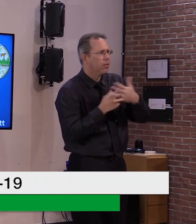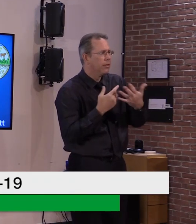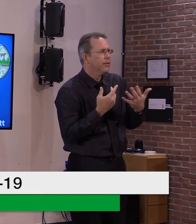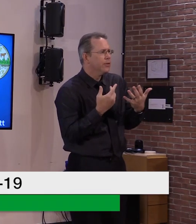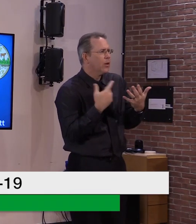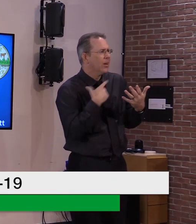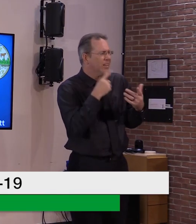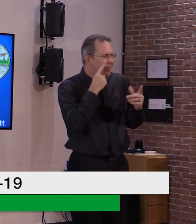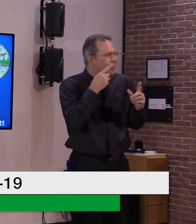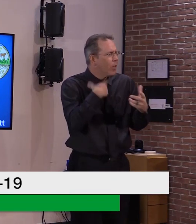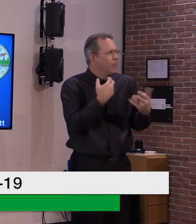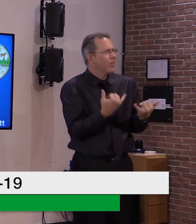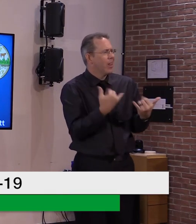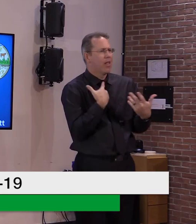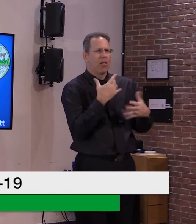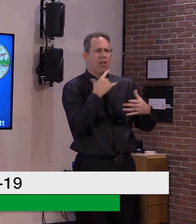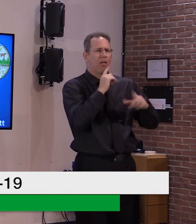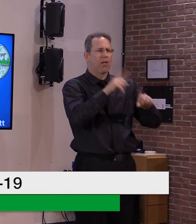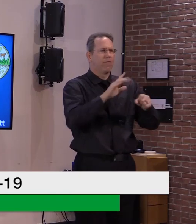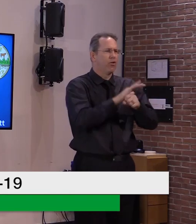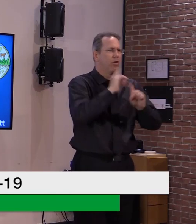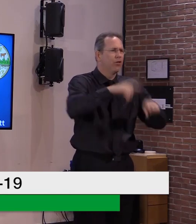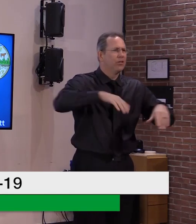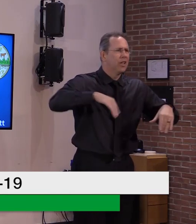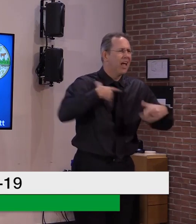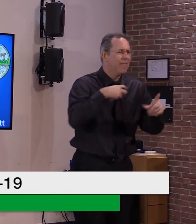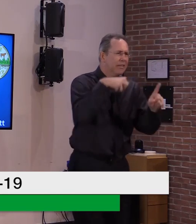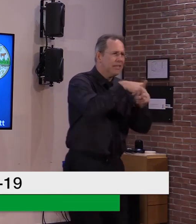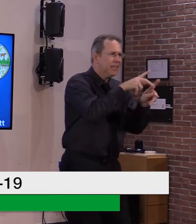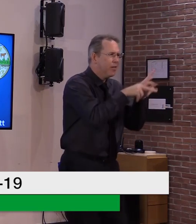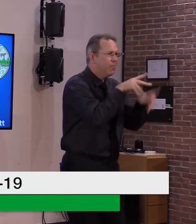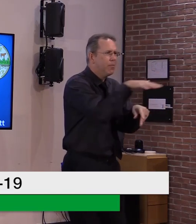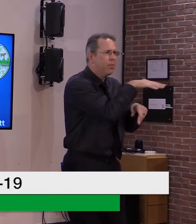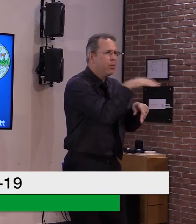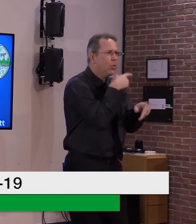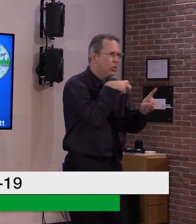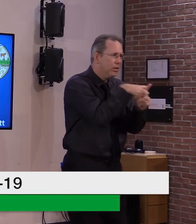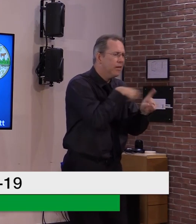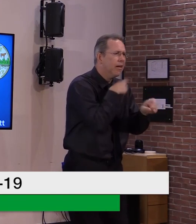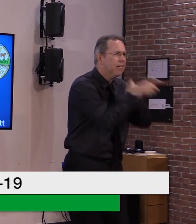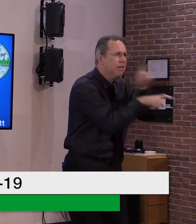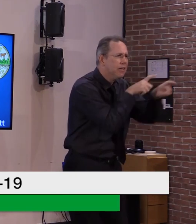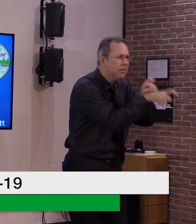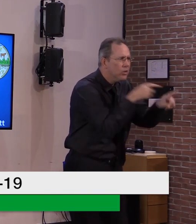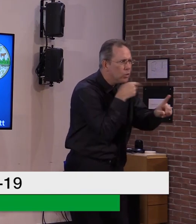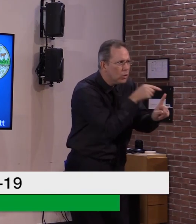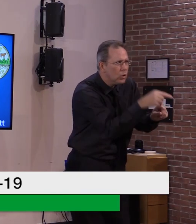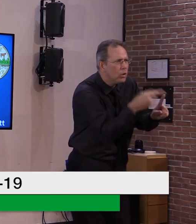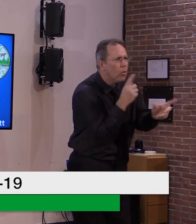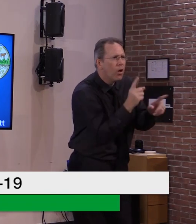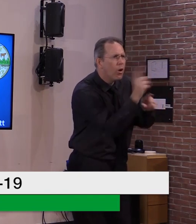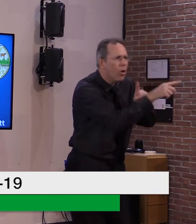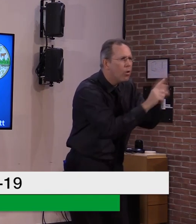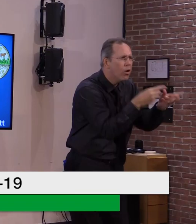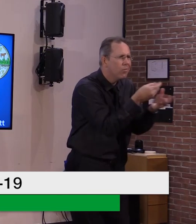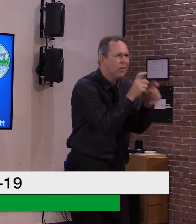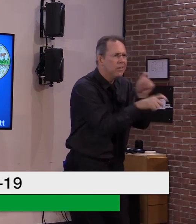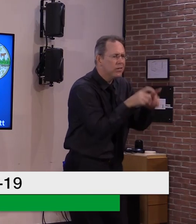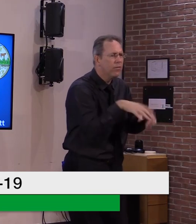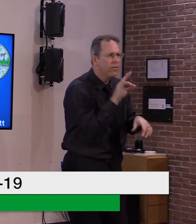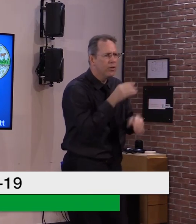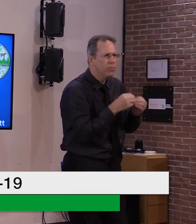mentioned we continue though to watch both orleans and essex county as places that we didn't traditionally